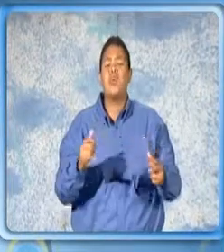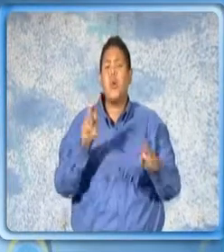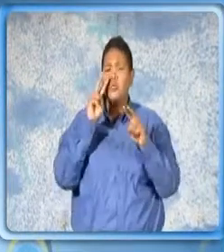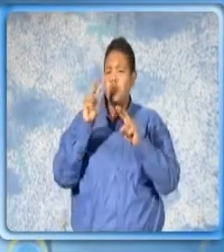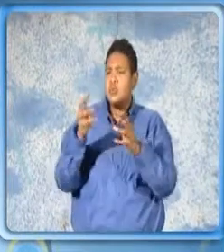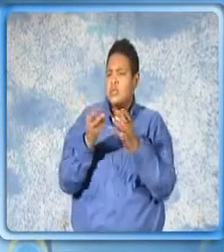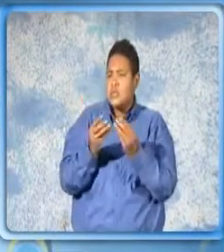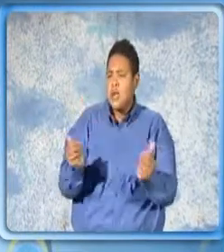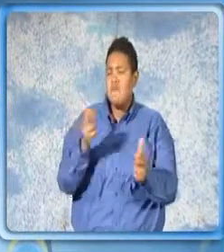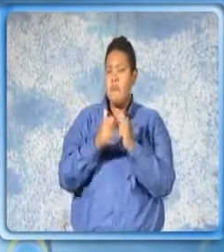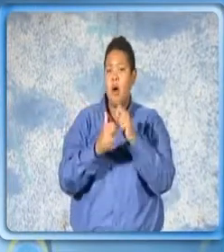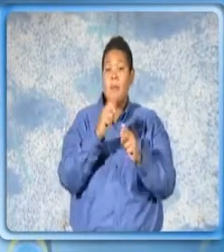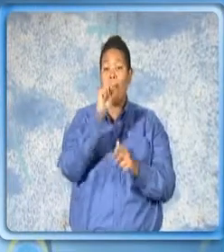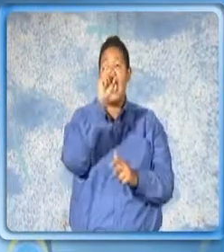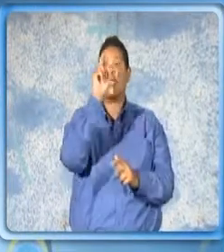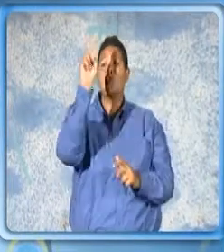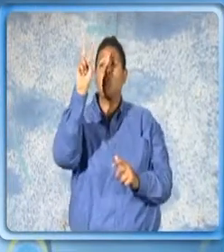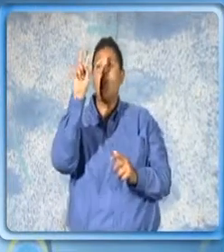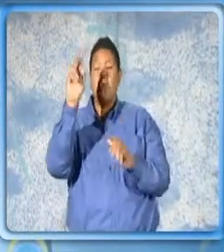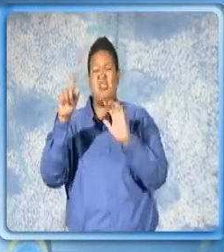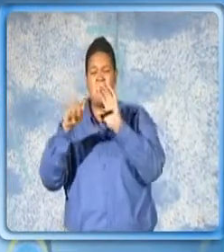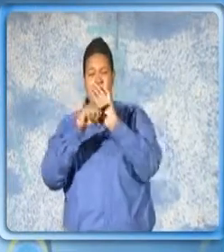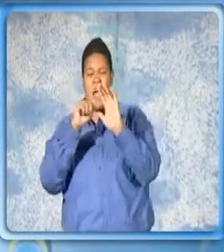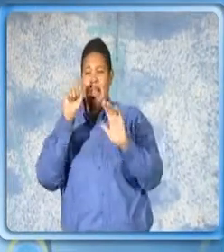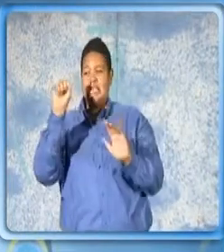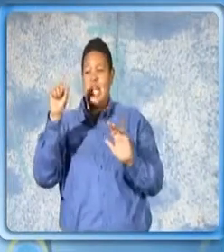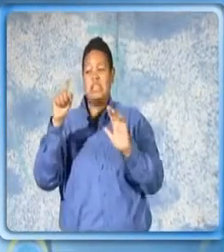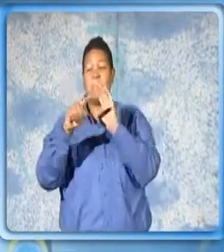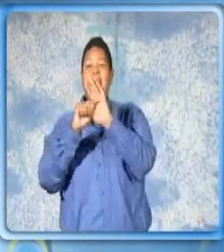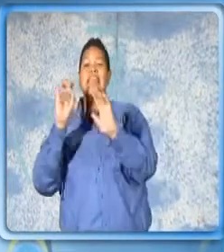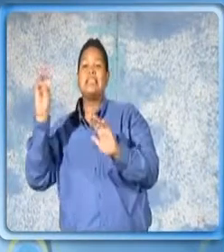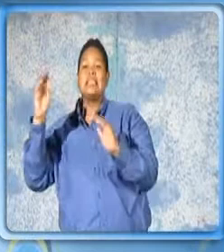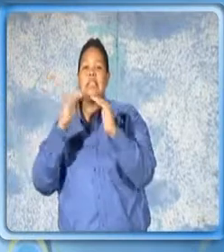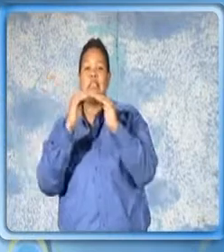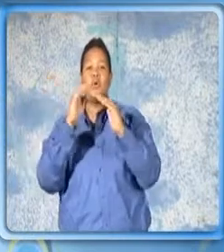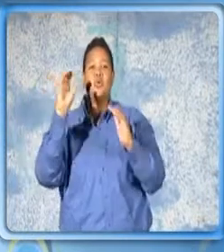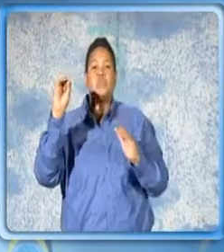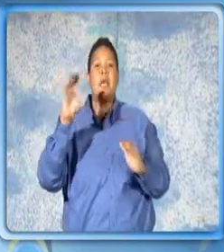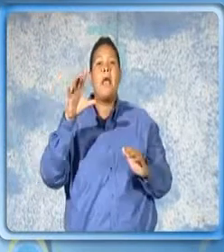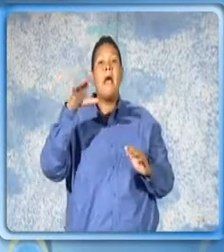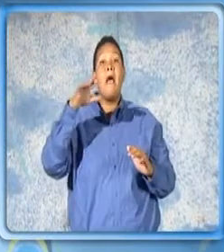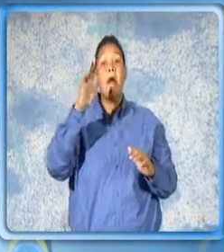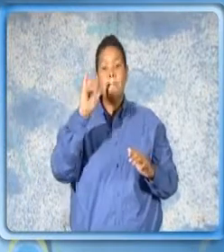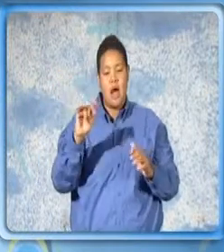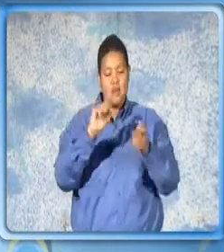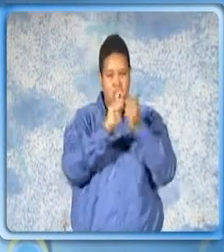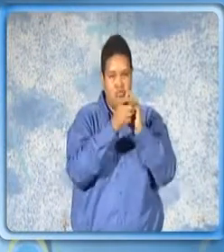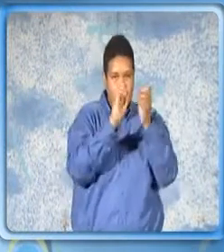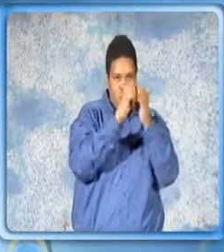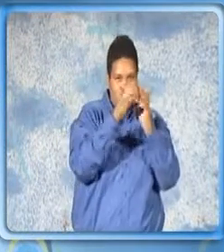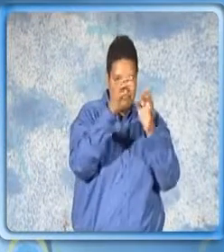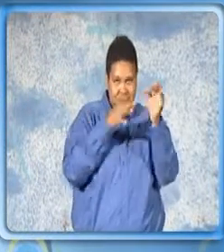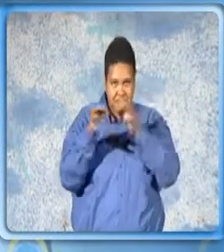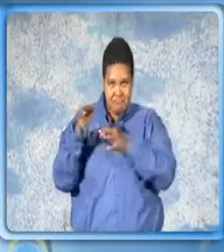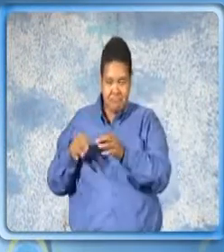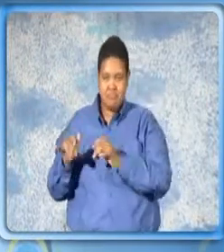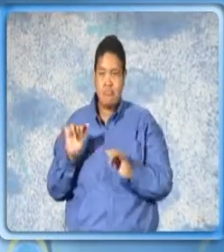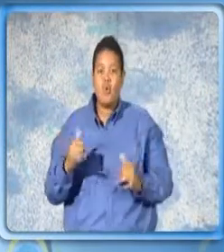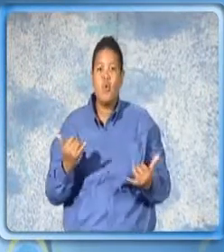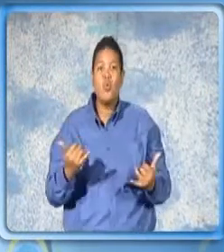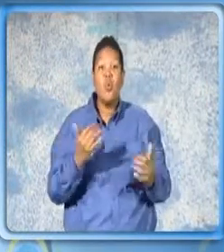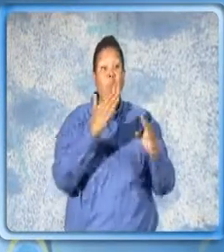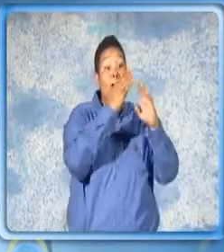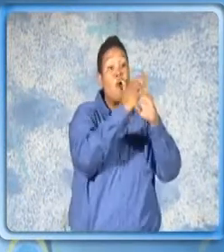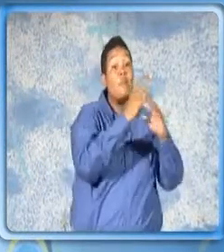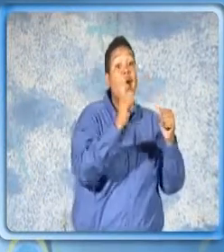solve the equation x squared minus x minus 6 equals 0 by factorization. We multiply